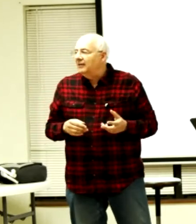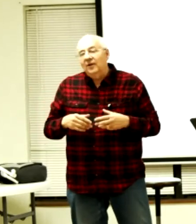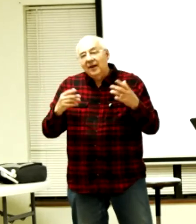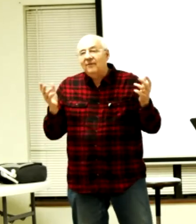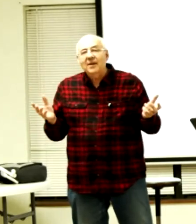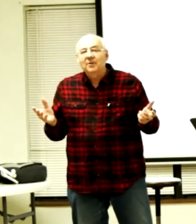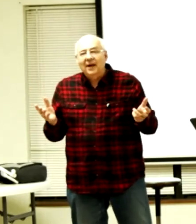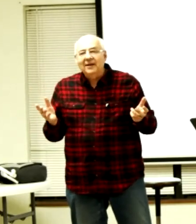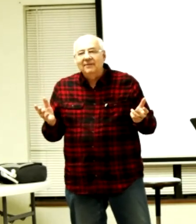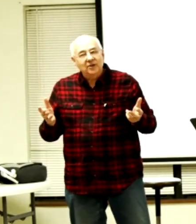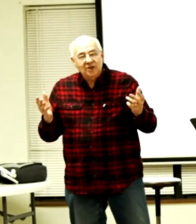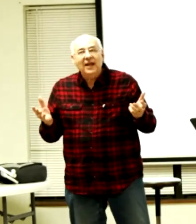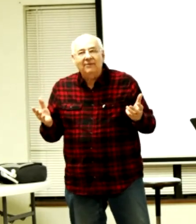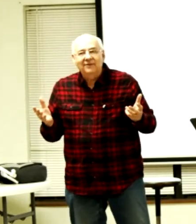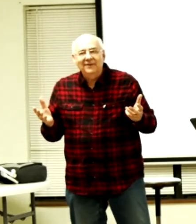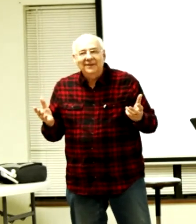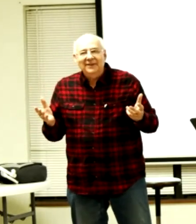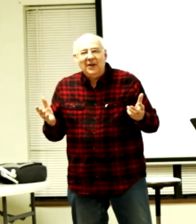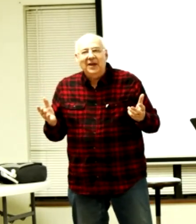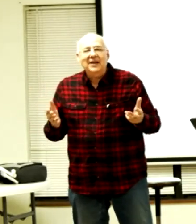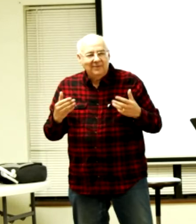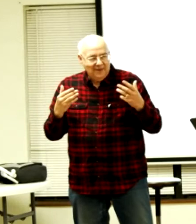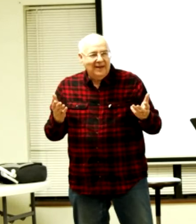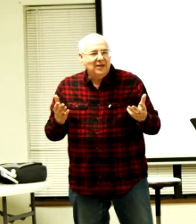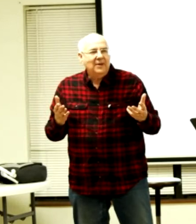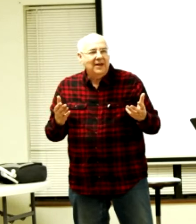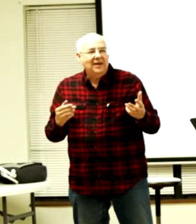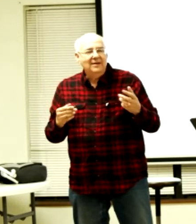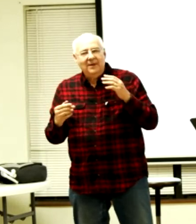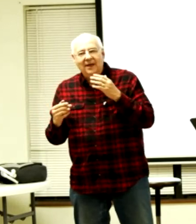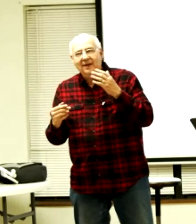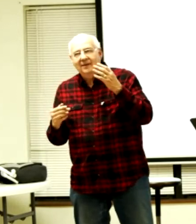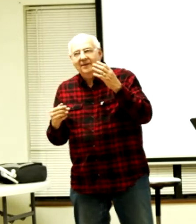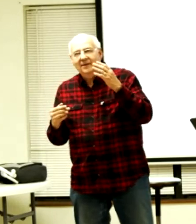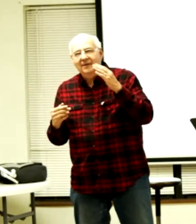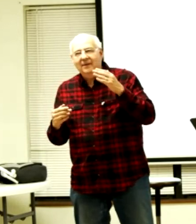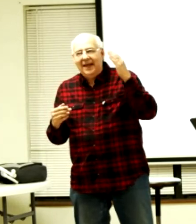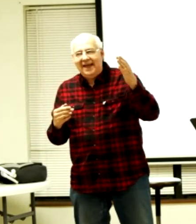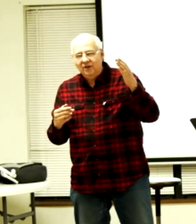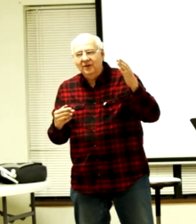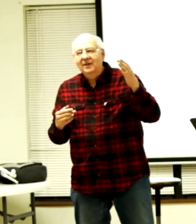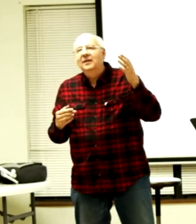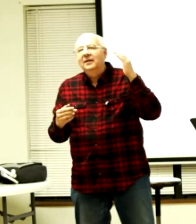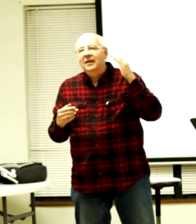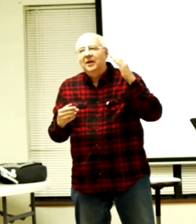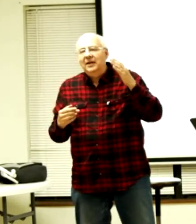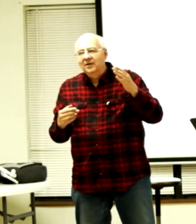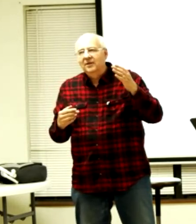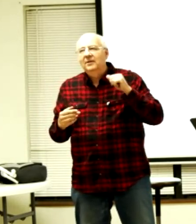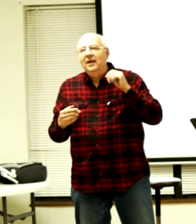they're not feeble-minded, they're just deaf. And he ends up getting my aunt, my uncle, and